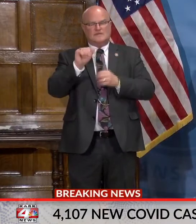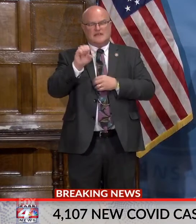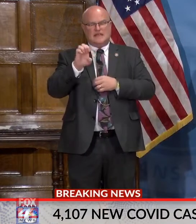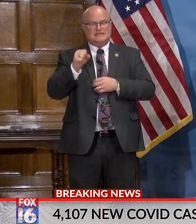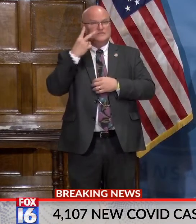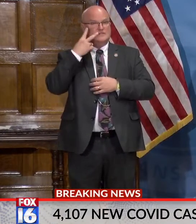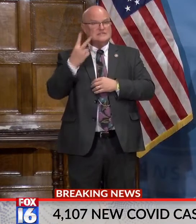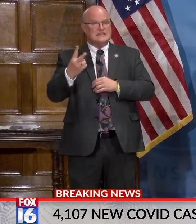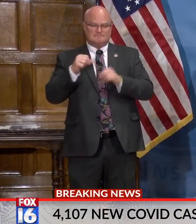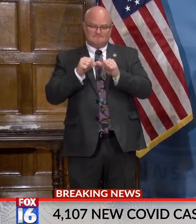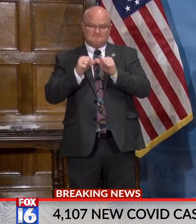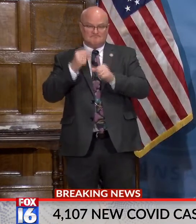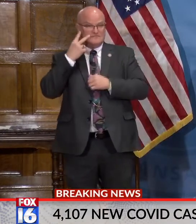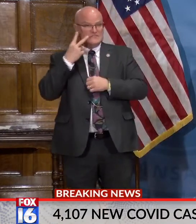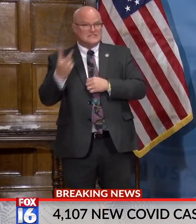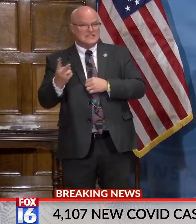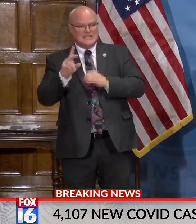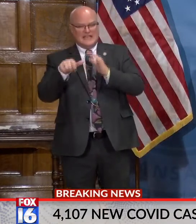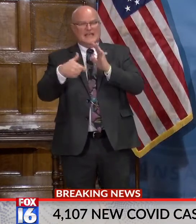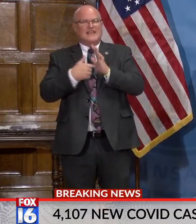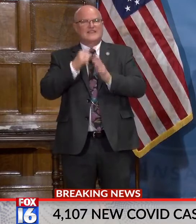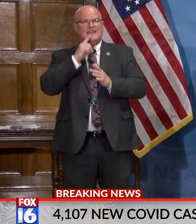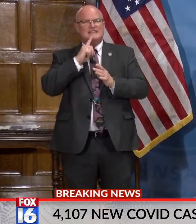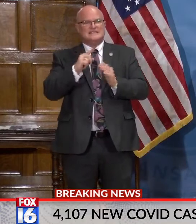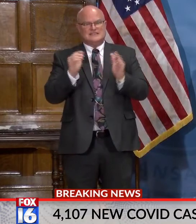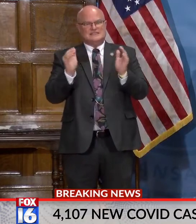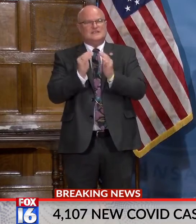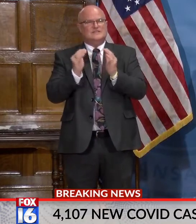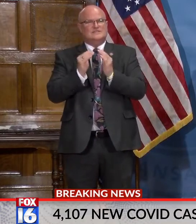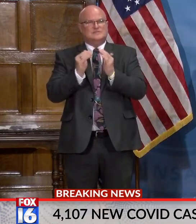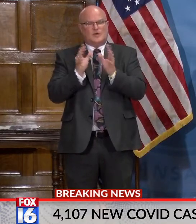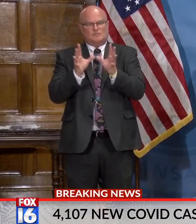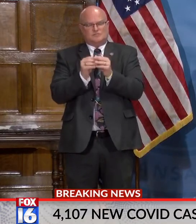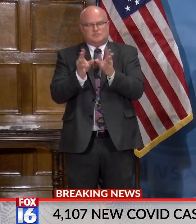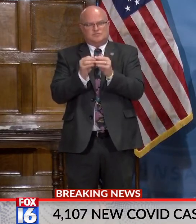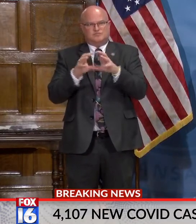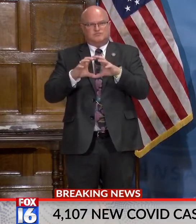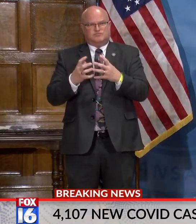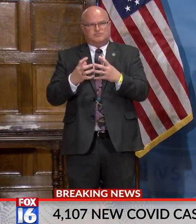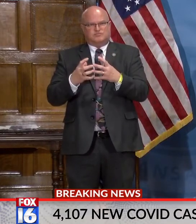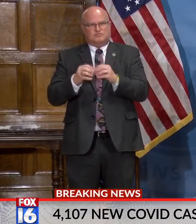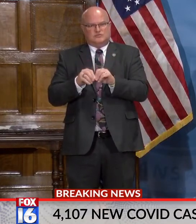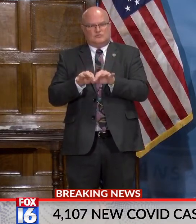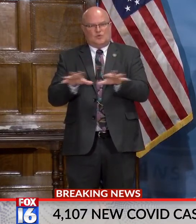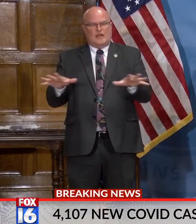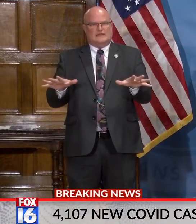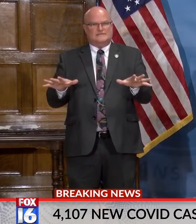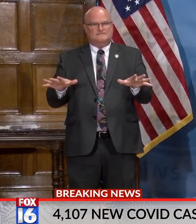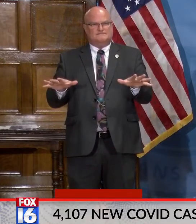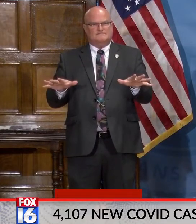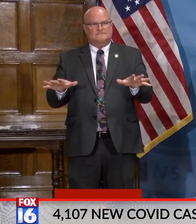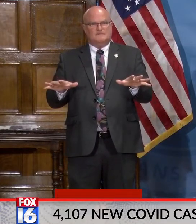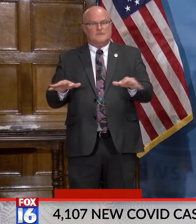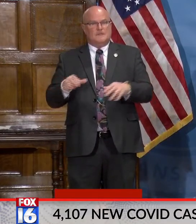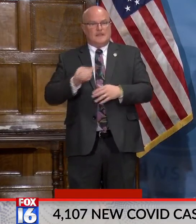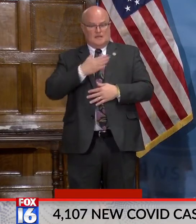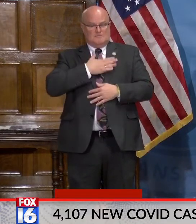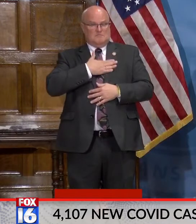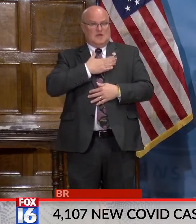seeing, and we're continuing to see, that this is a small gathering spread. I only have to look in my own